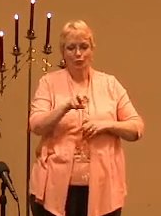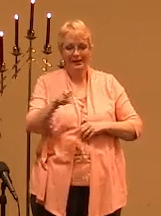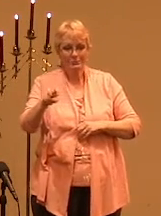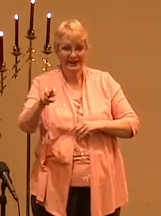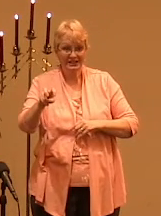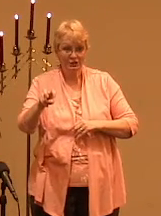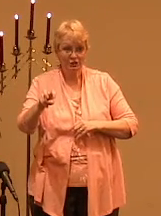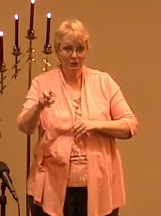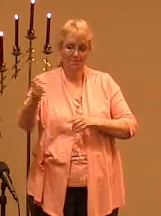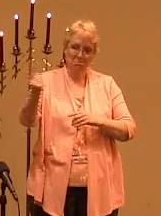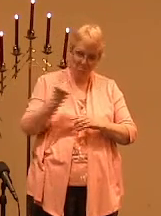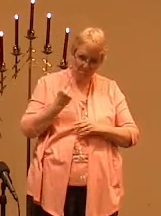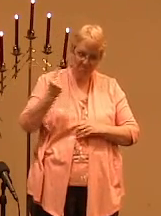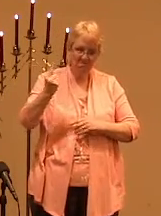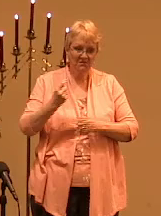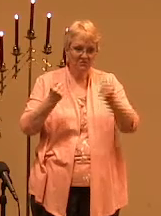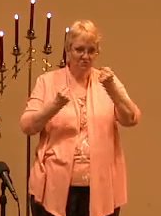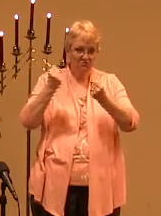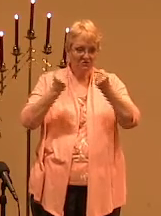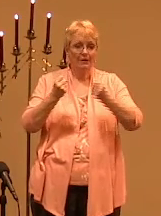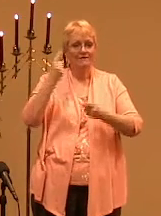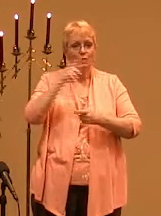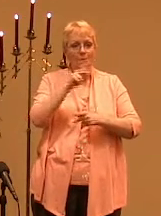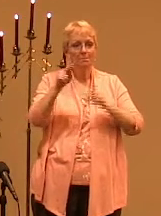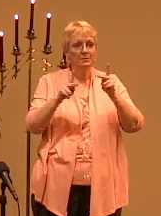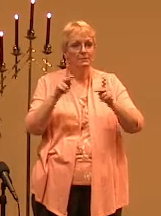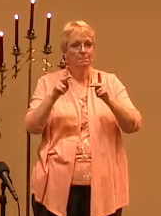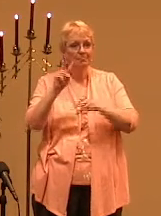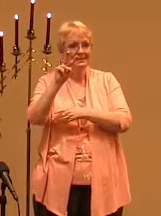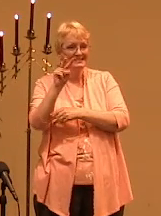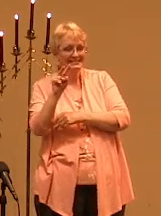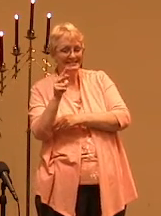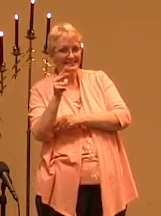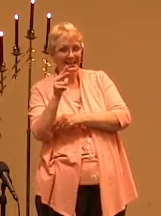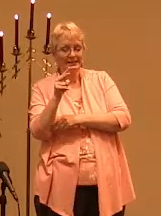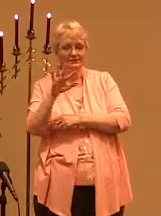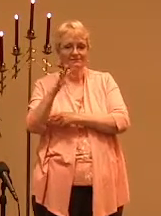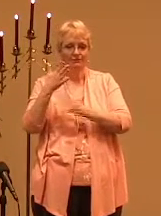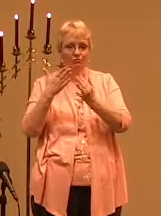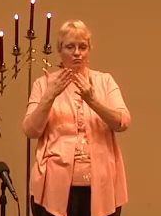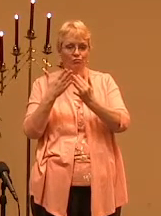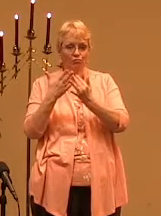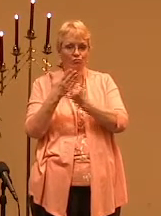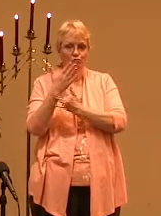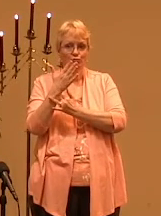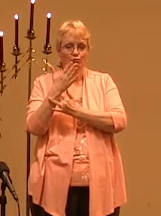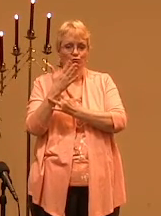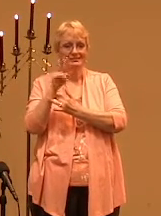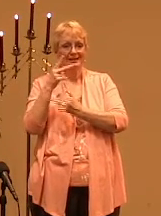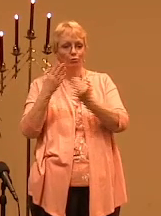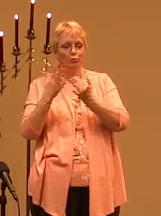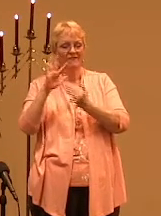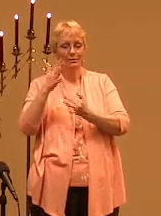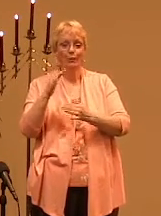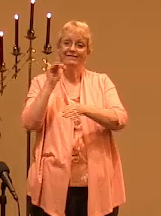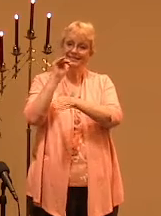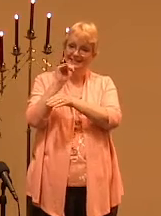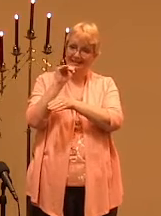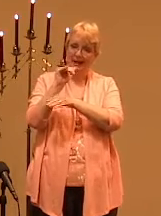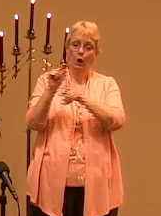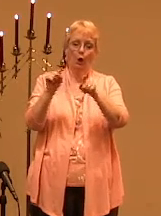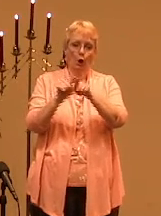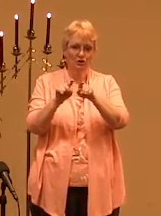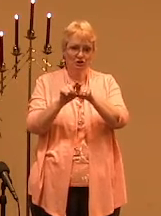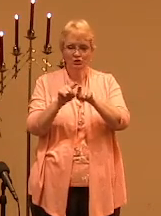need to come back and forth. And then for those who have completed second to fifth grade, we will have an overnight camp available to them as